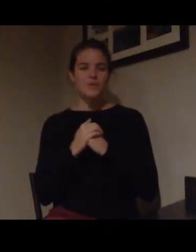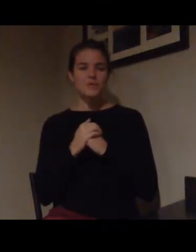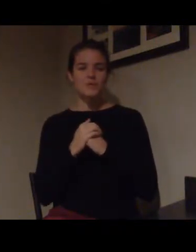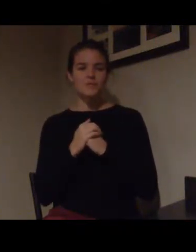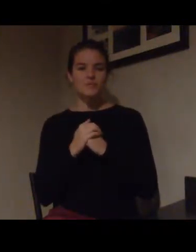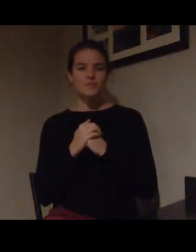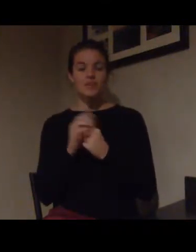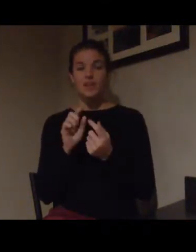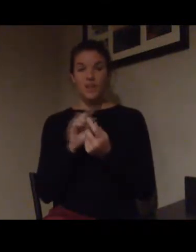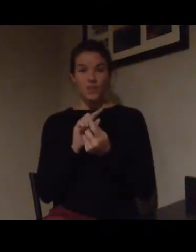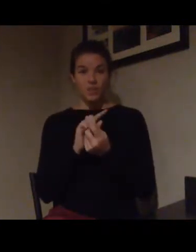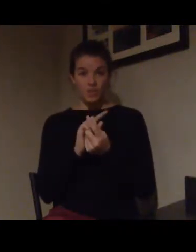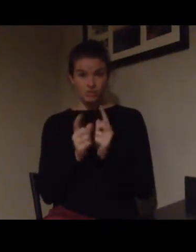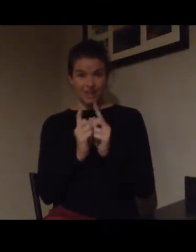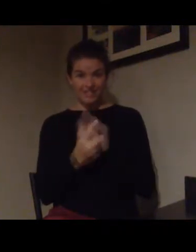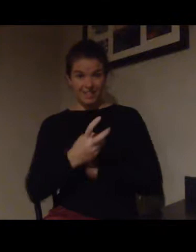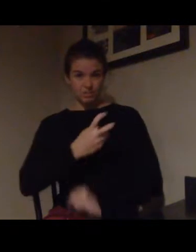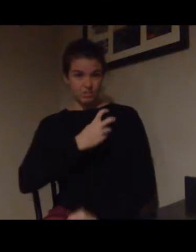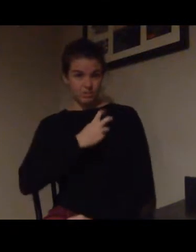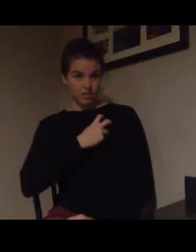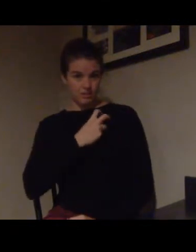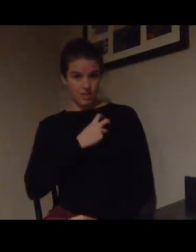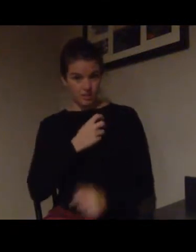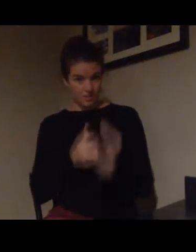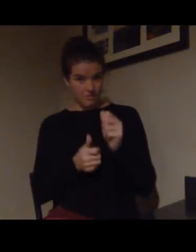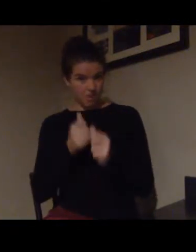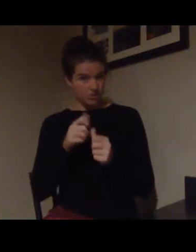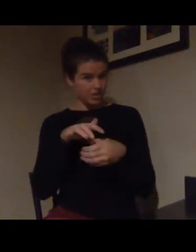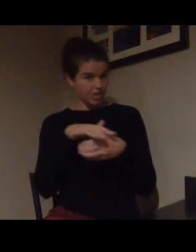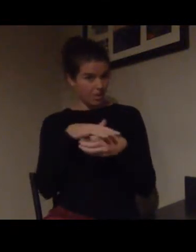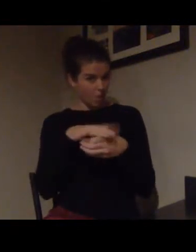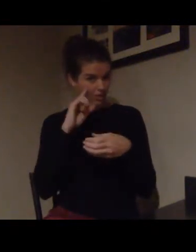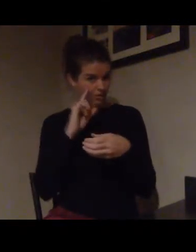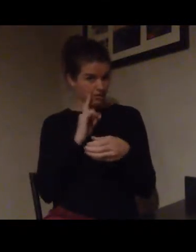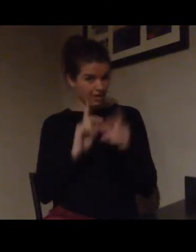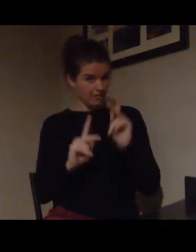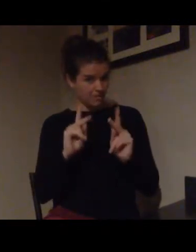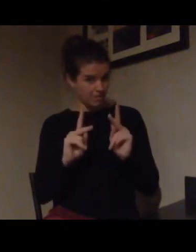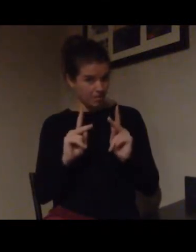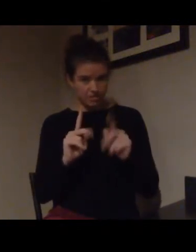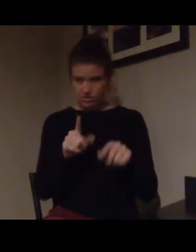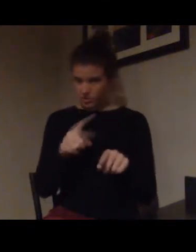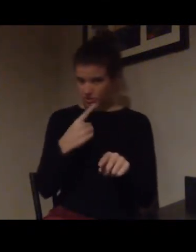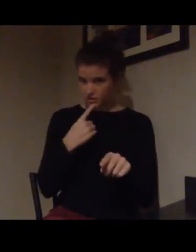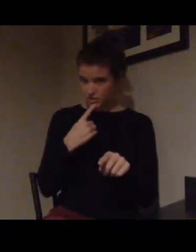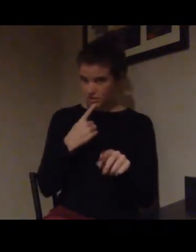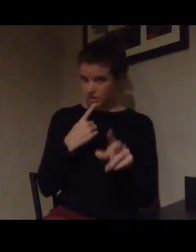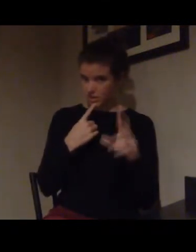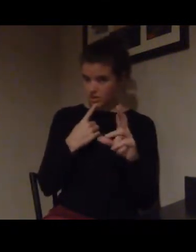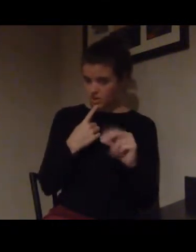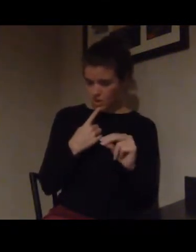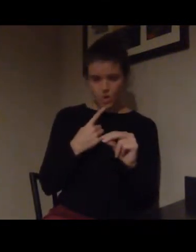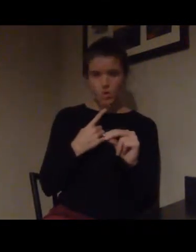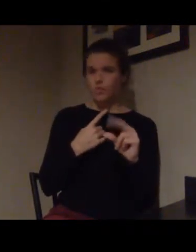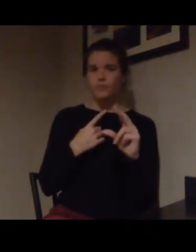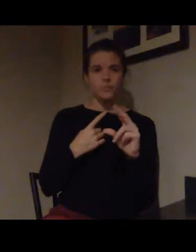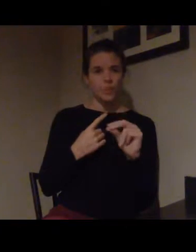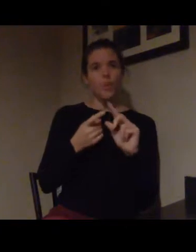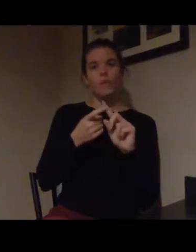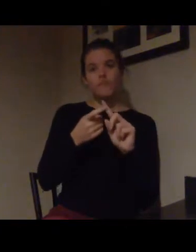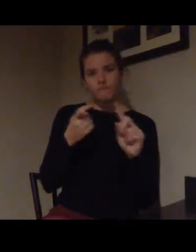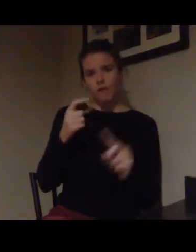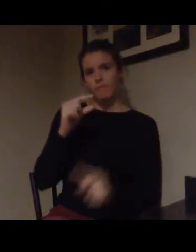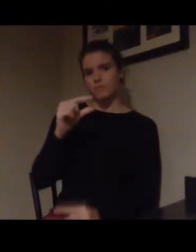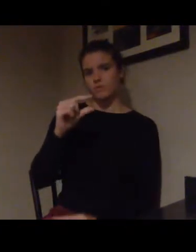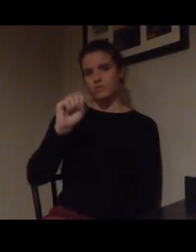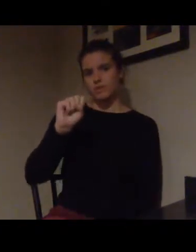The translation consultants are mostly local deaf people. Say no, they're usually from the Global Sign Language team